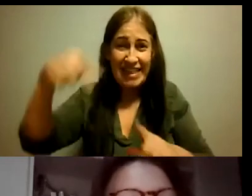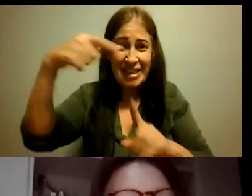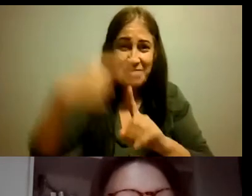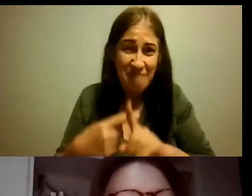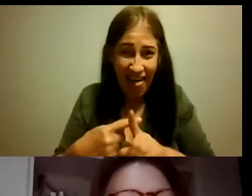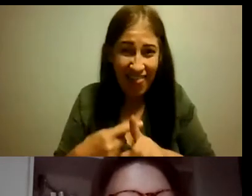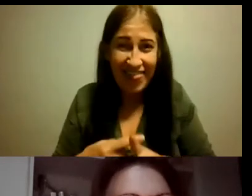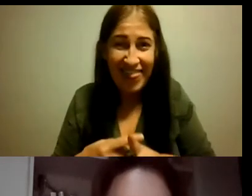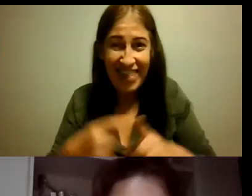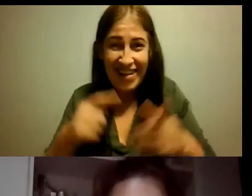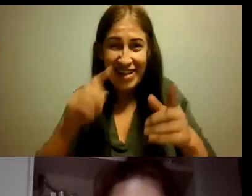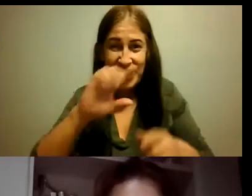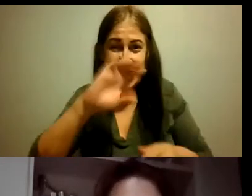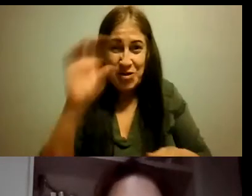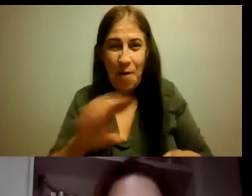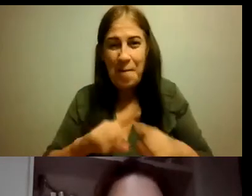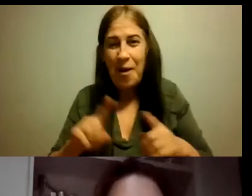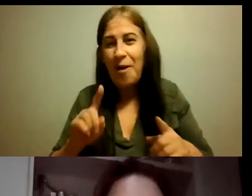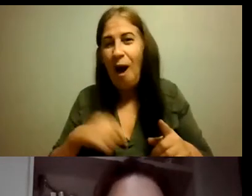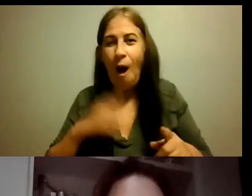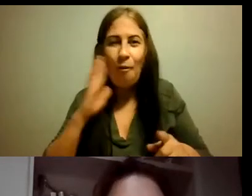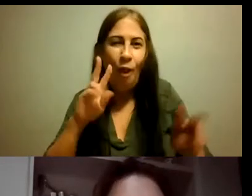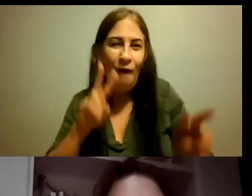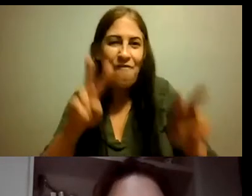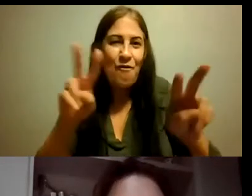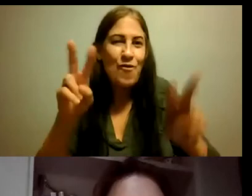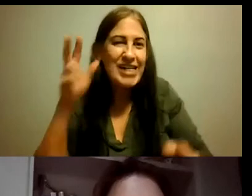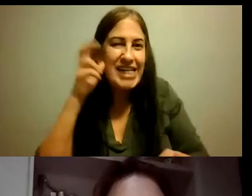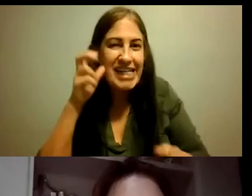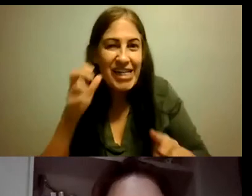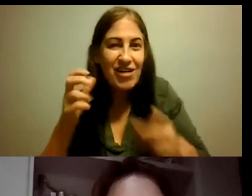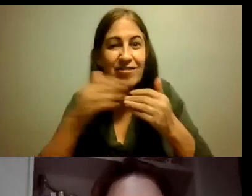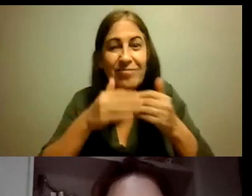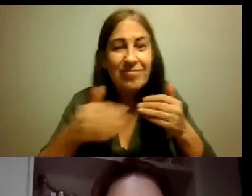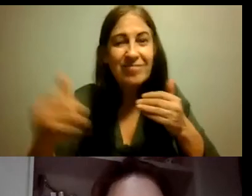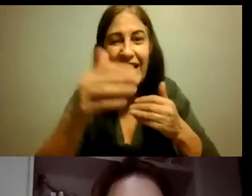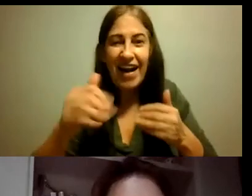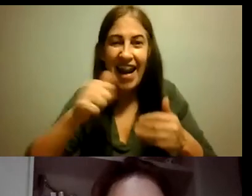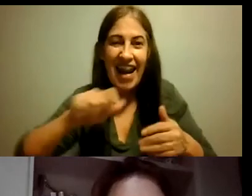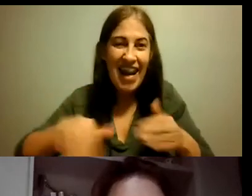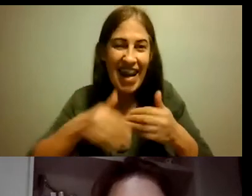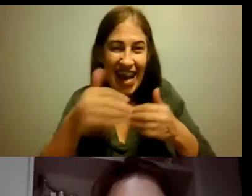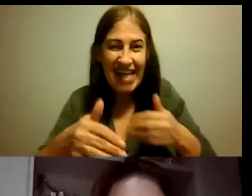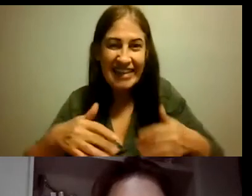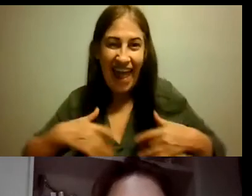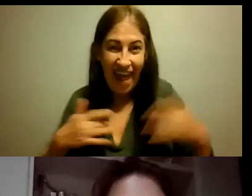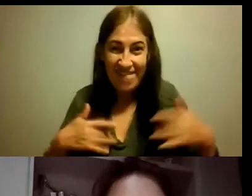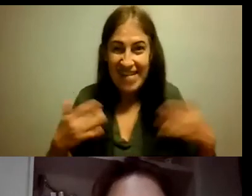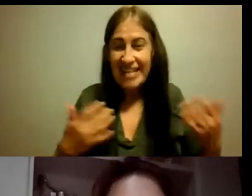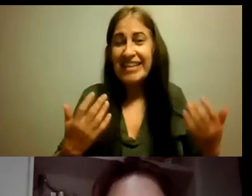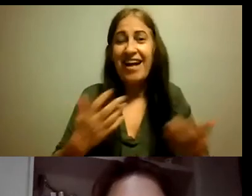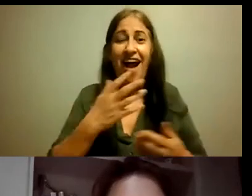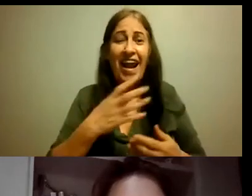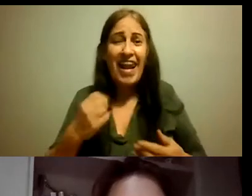It really makes me sad that this will be the last time for the concert series. I'm looking forward to what's coming